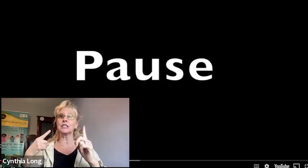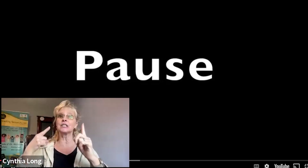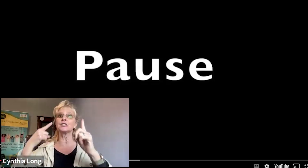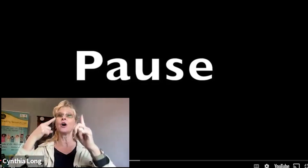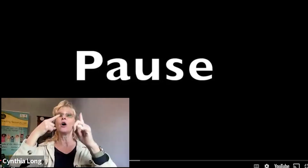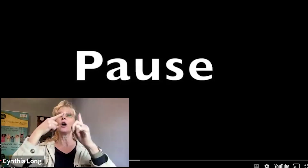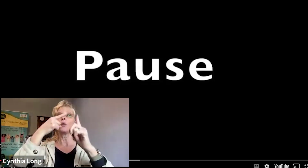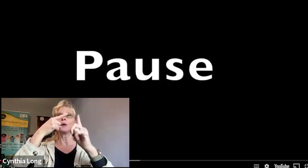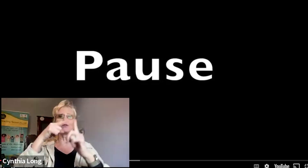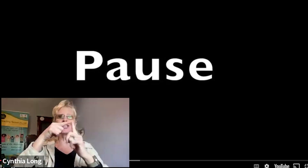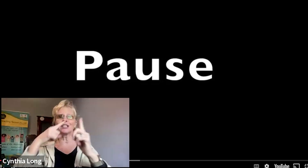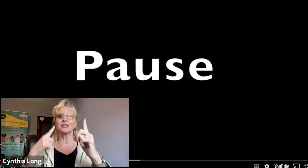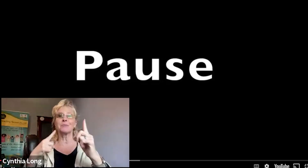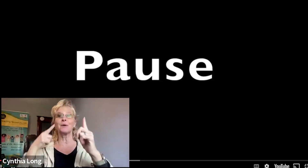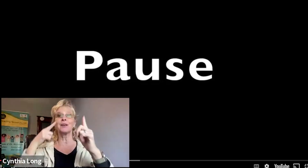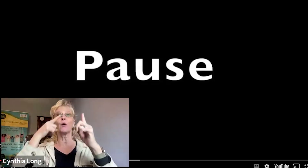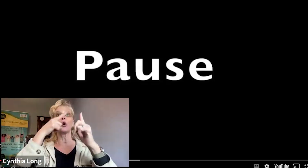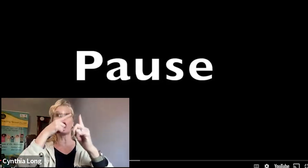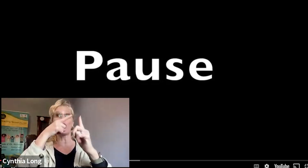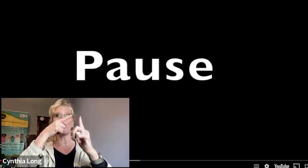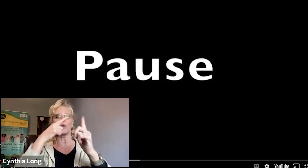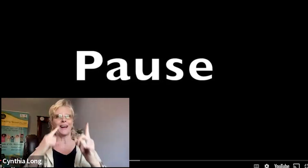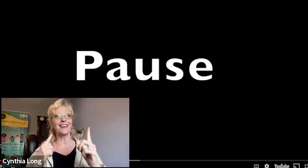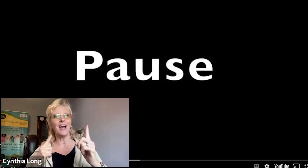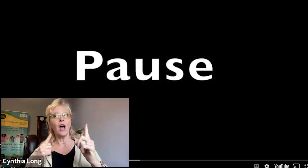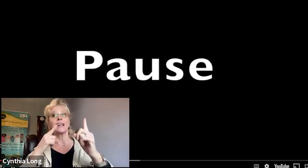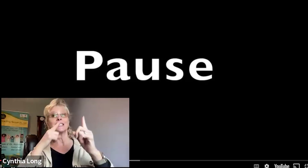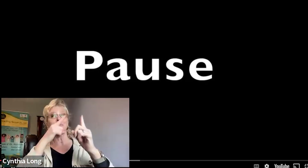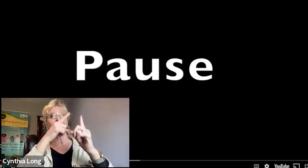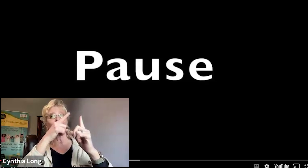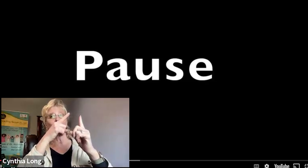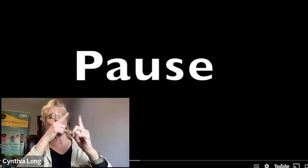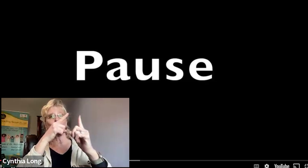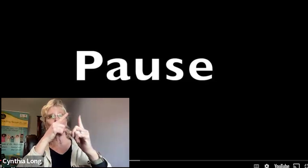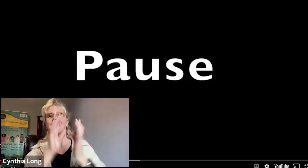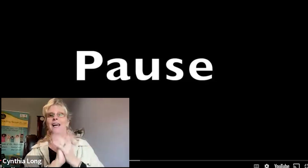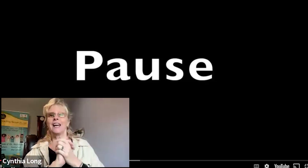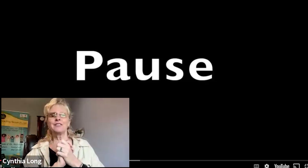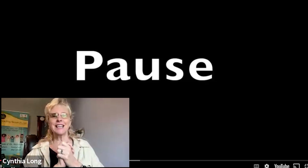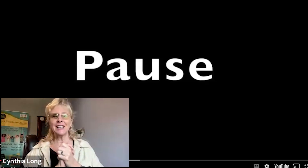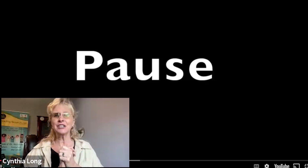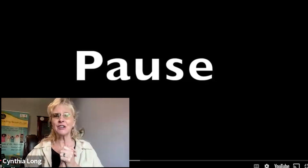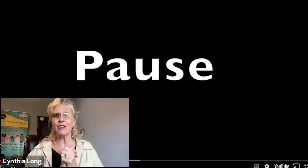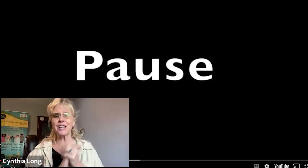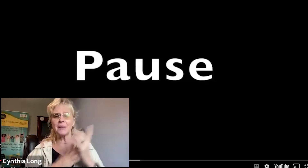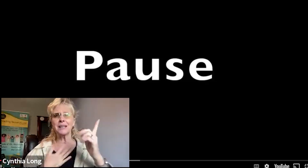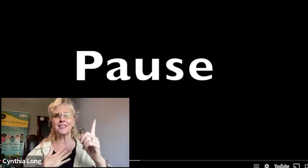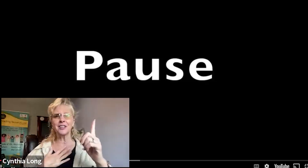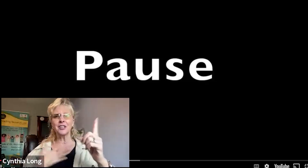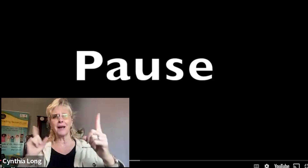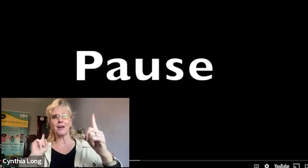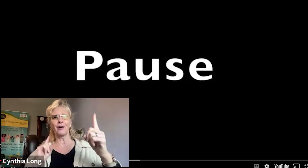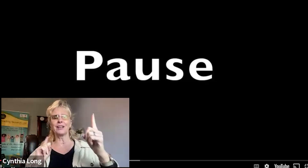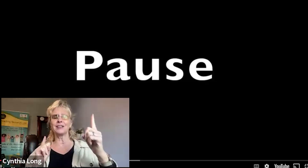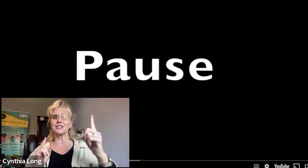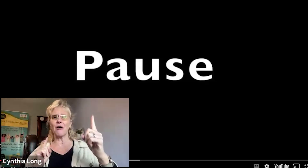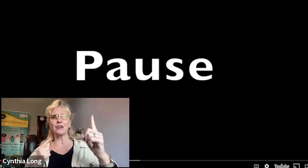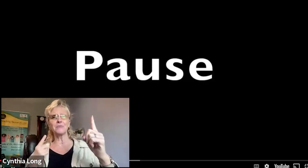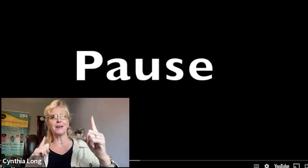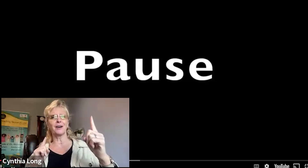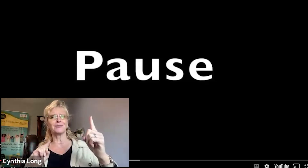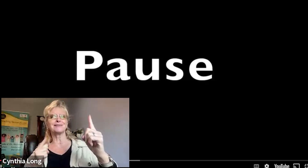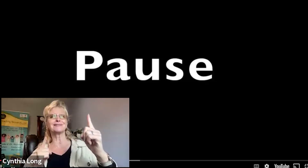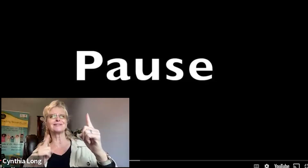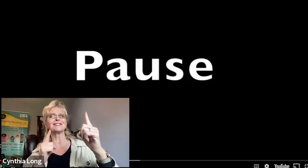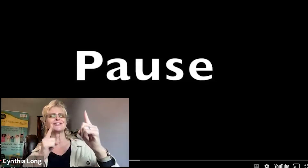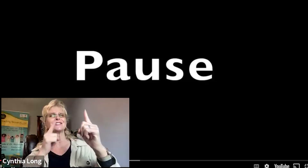beginning, this is, we don't touch it, but we go goal, right? It's my goal. And if it takes you a long time to get there, you might go, and it's